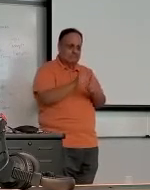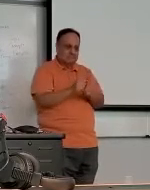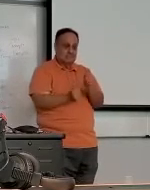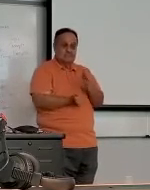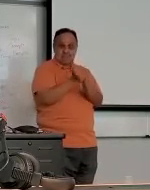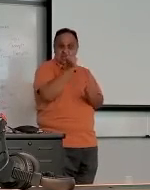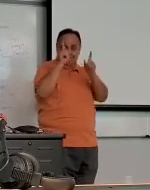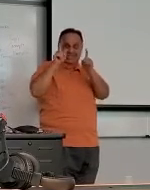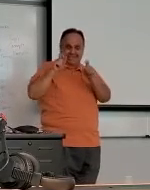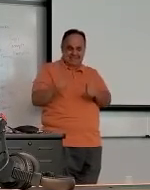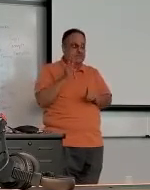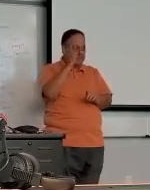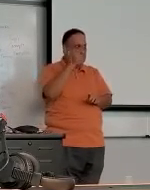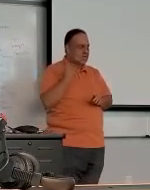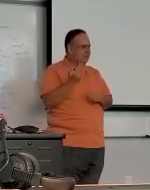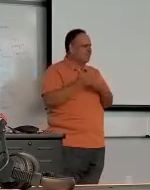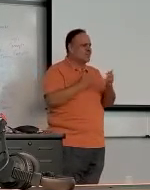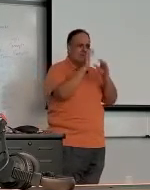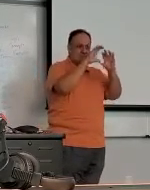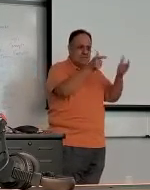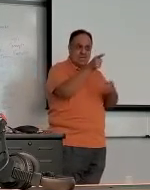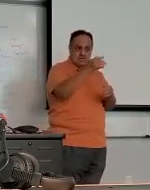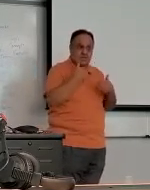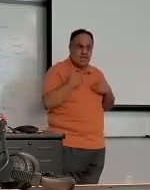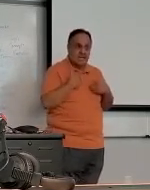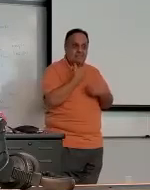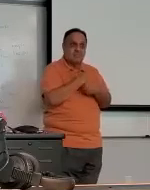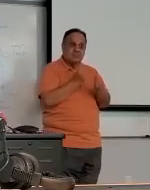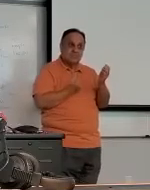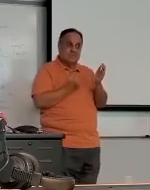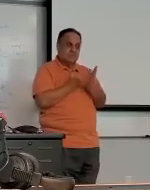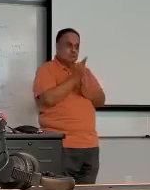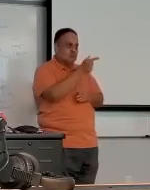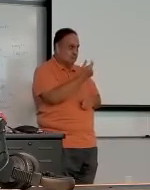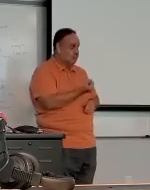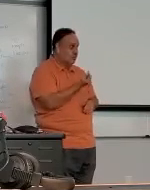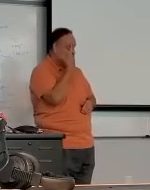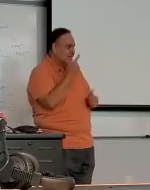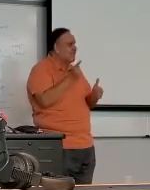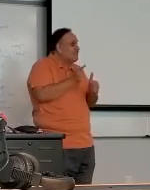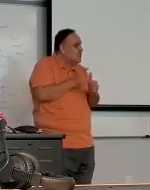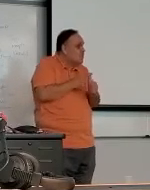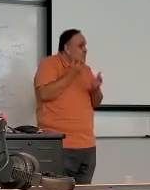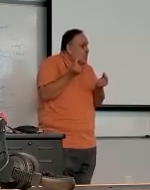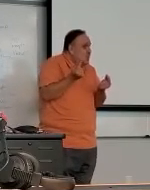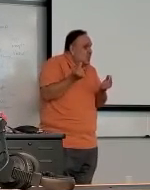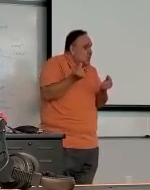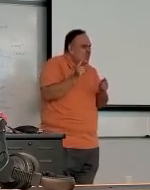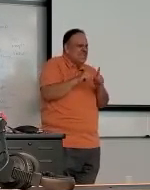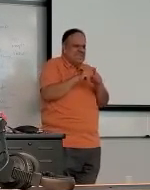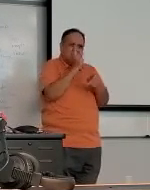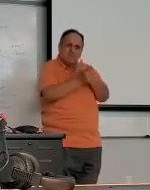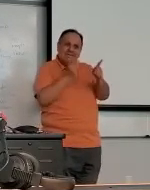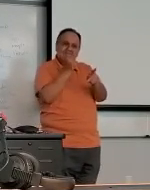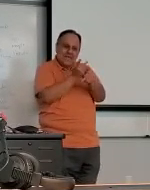your whatever class you're taking. So I want to make sure you understand. The first thing we're going to talk about are different types of numbers. We all have an idea of what a